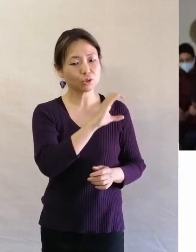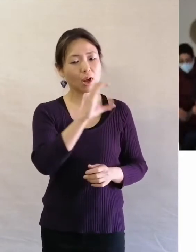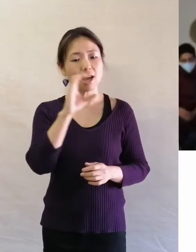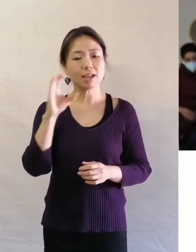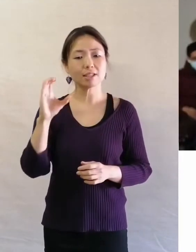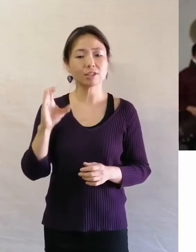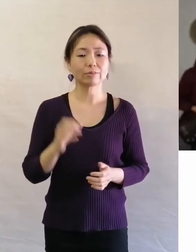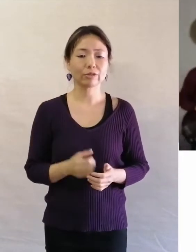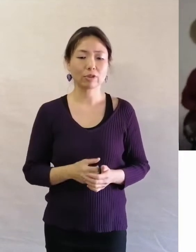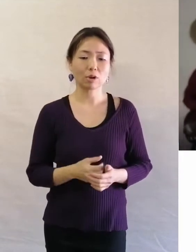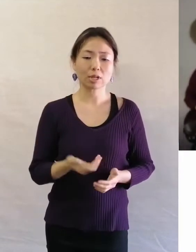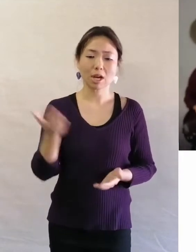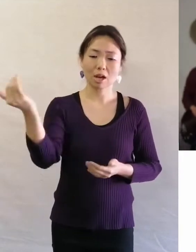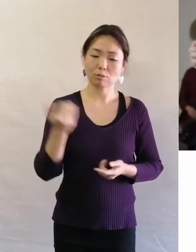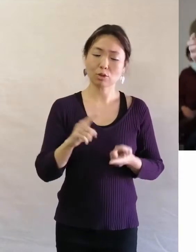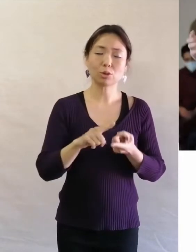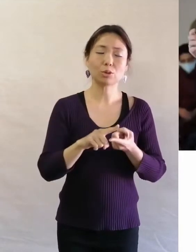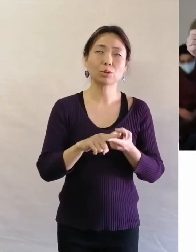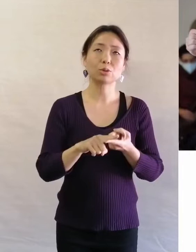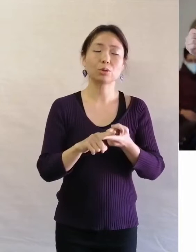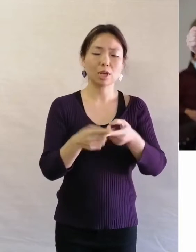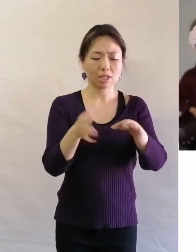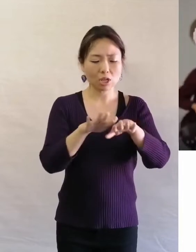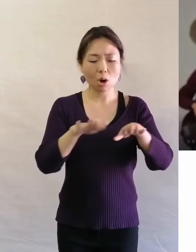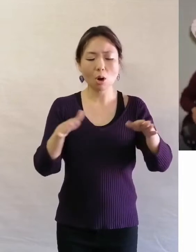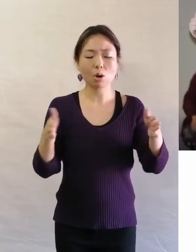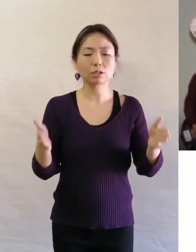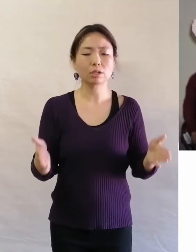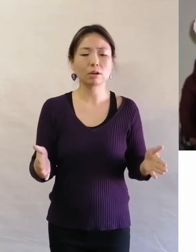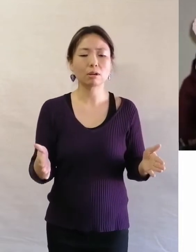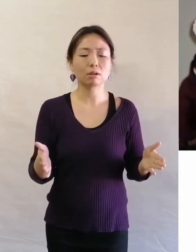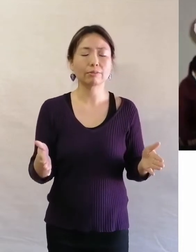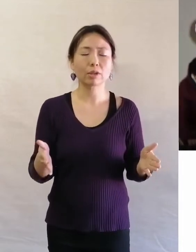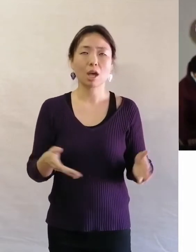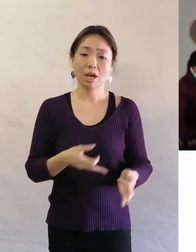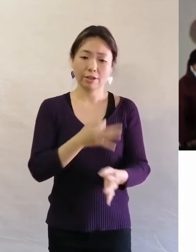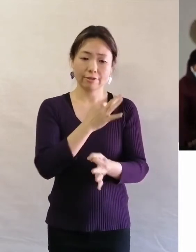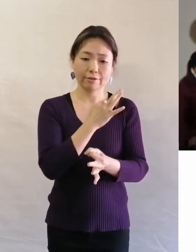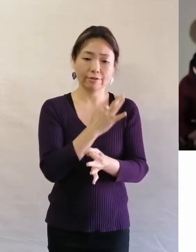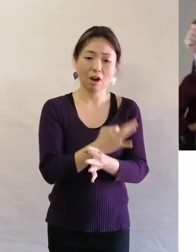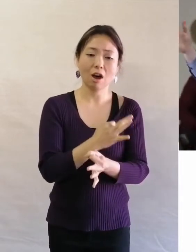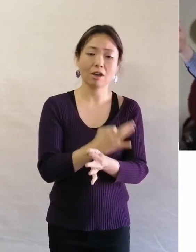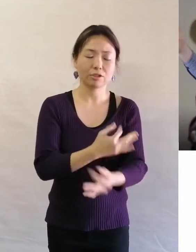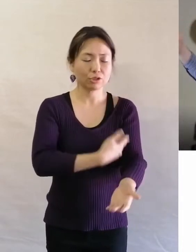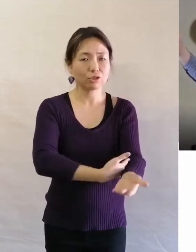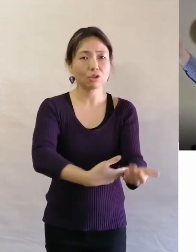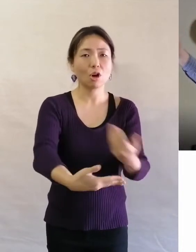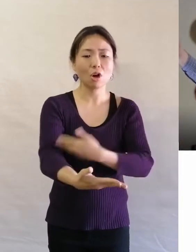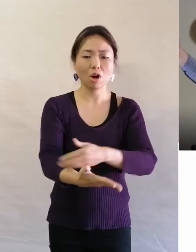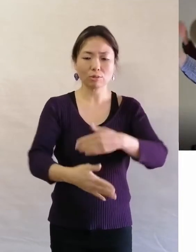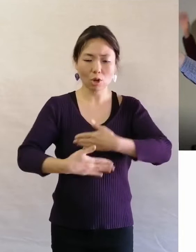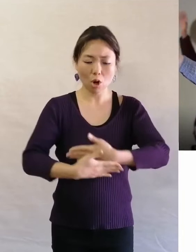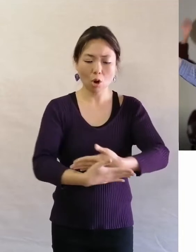Jesus Christ. Oh, come to the altar, the